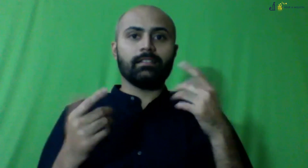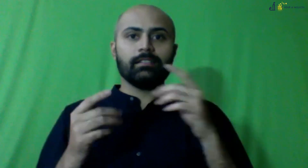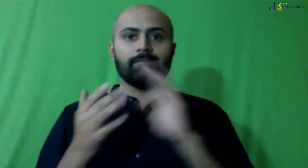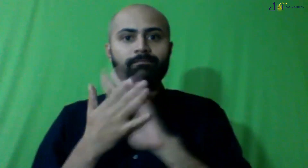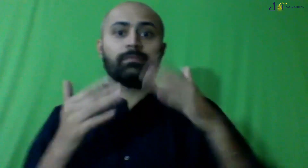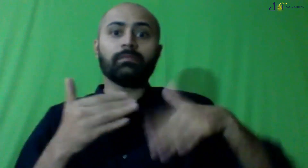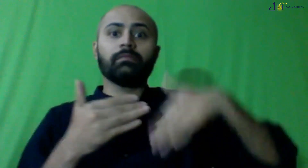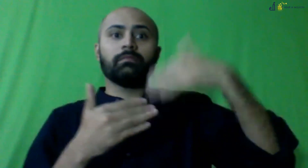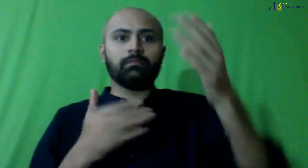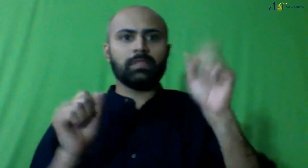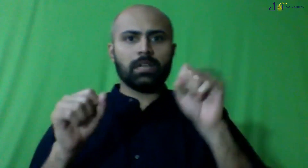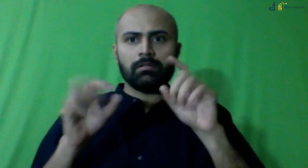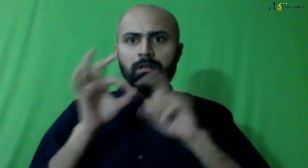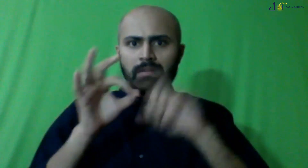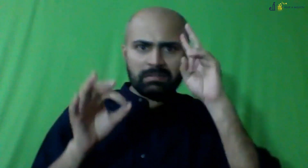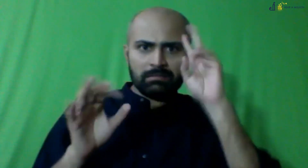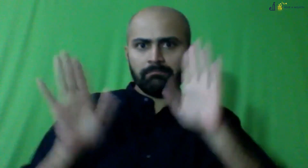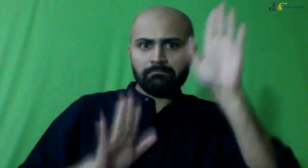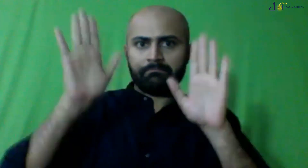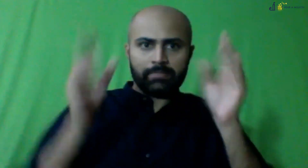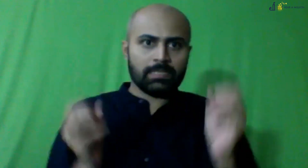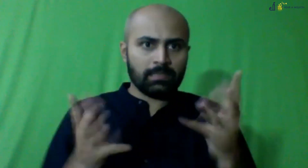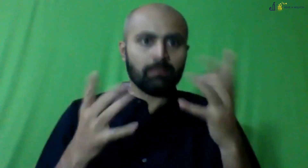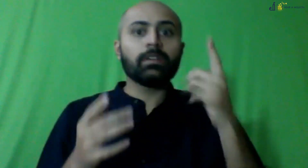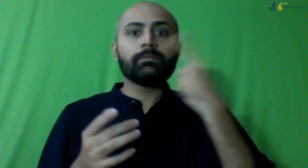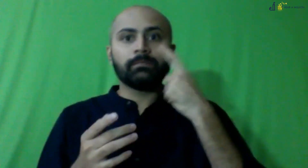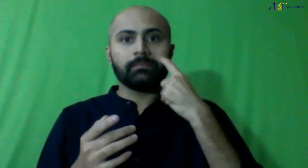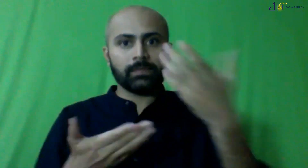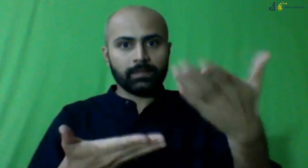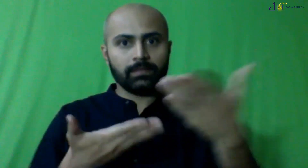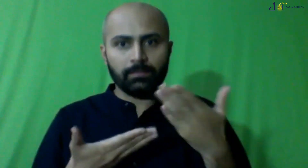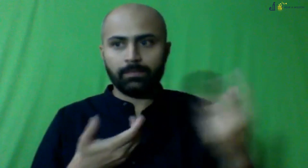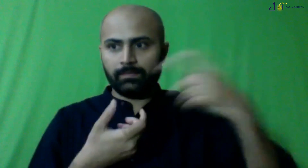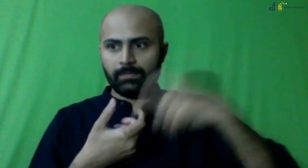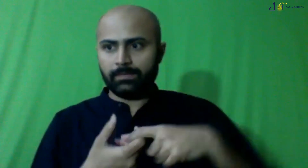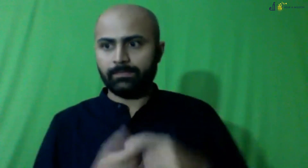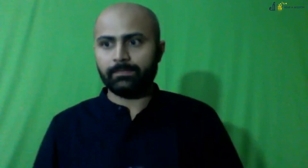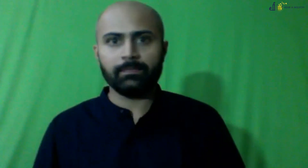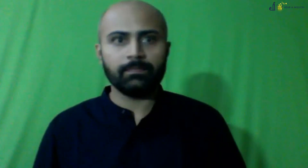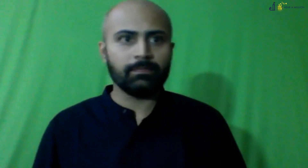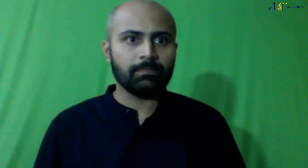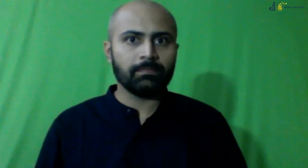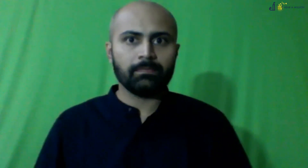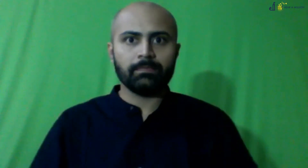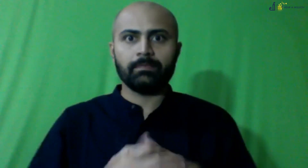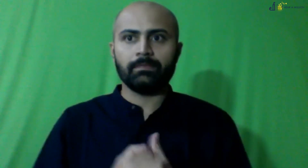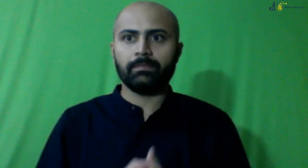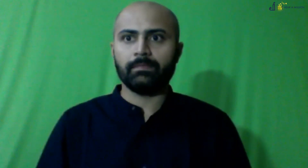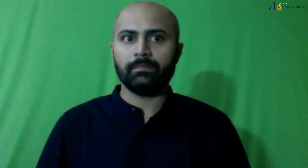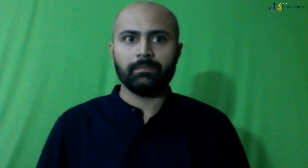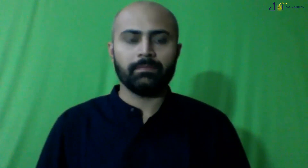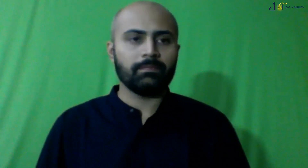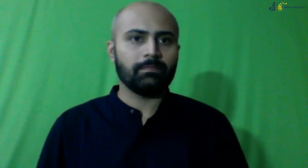Okay. So now we have finished. So some people have raised their hands. So I will call to the